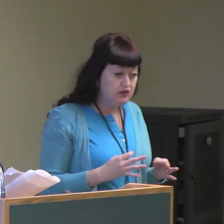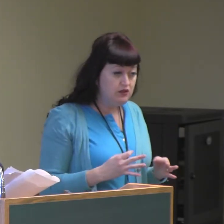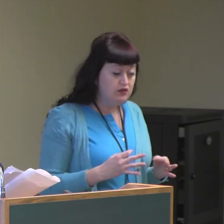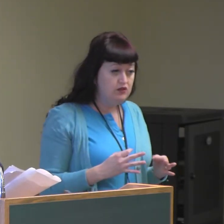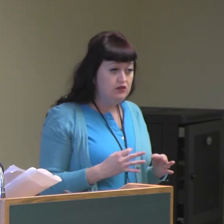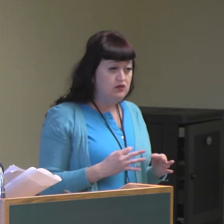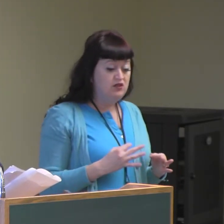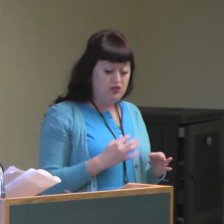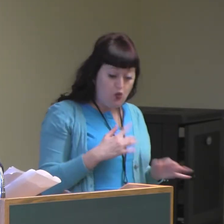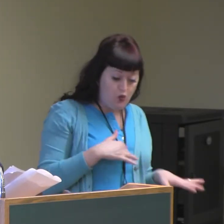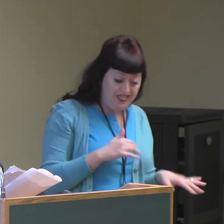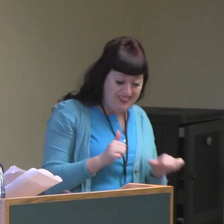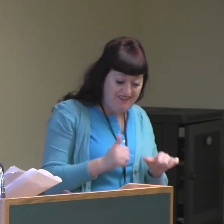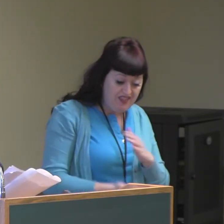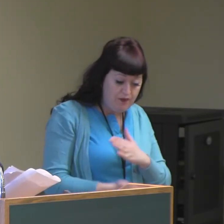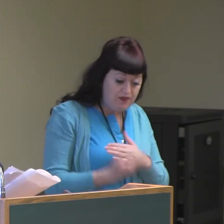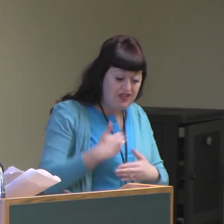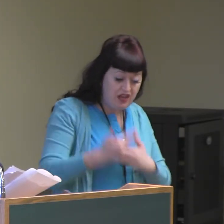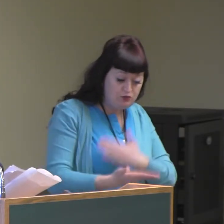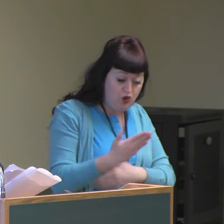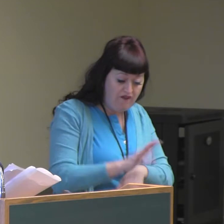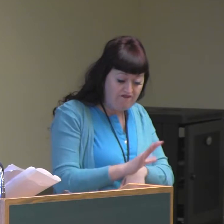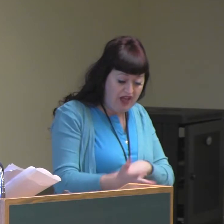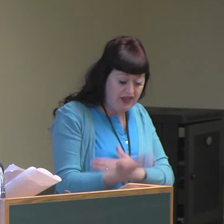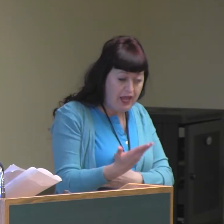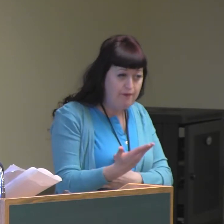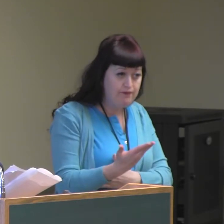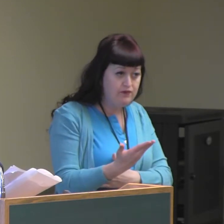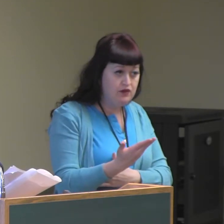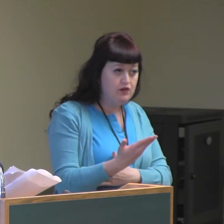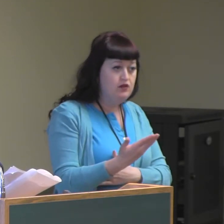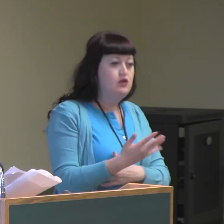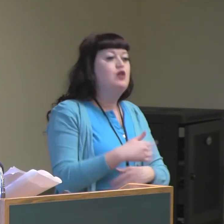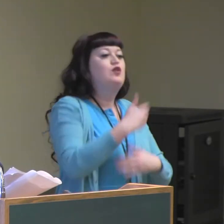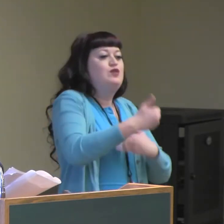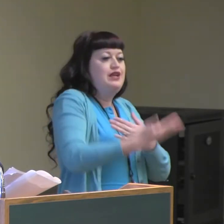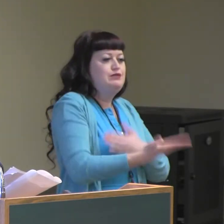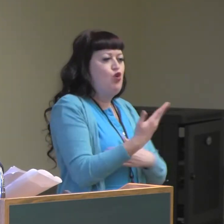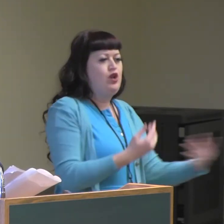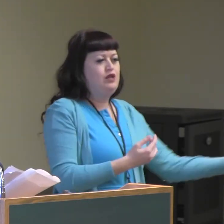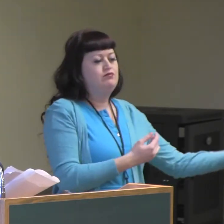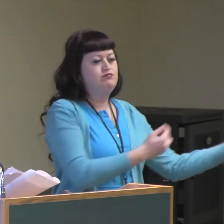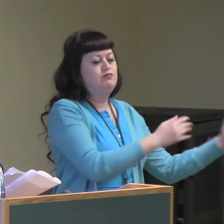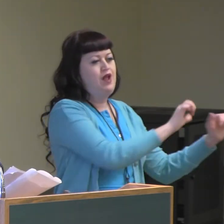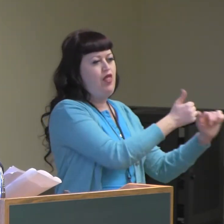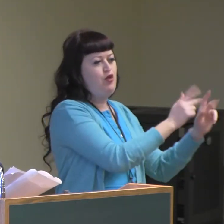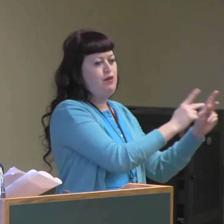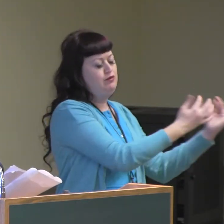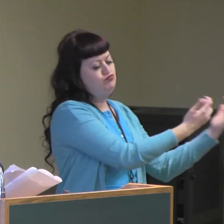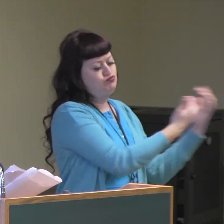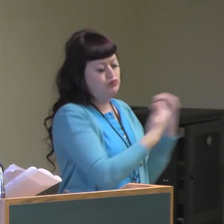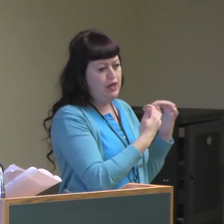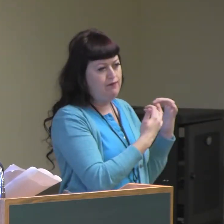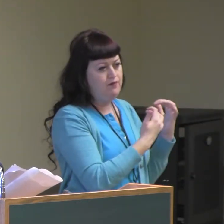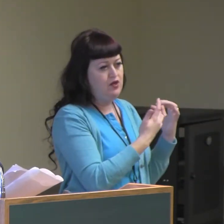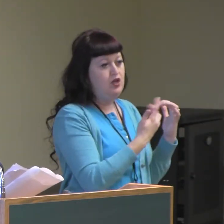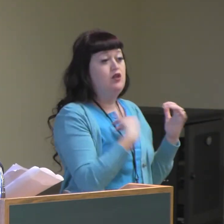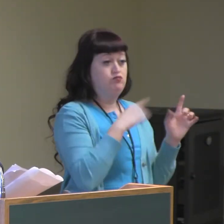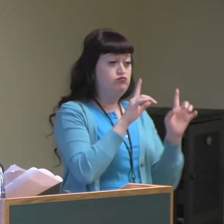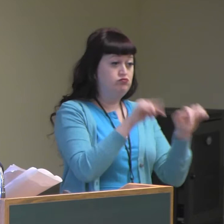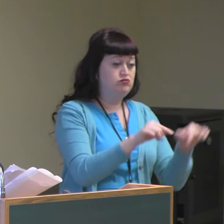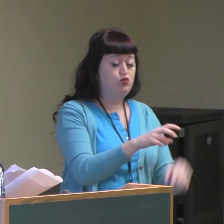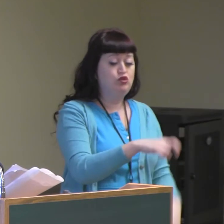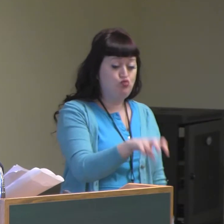going on in the morning at 5 a.m., he said. He came the morning with other people also trying to go Sudan. We traveled from